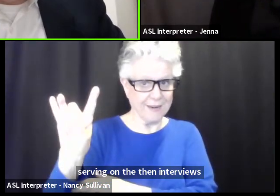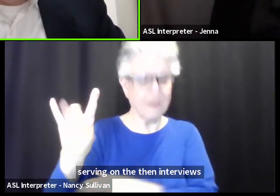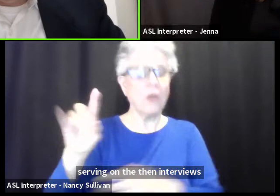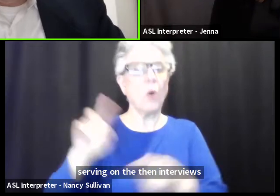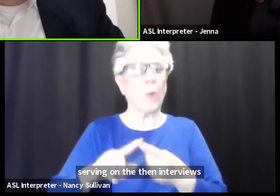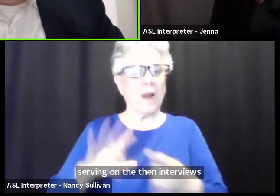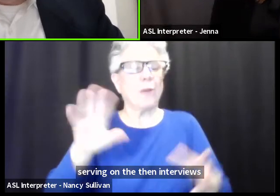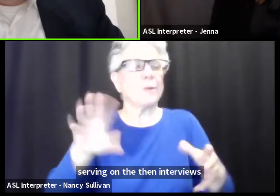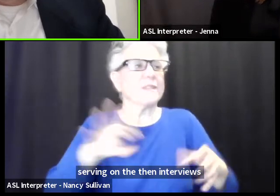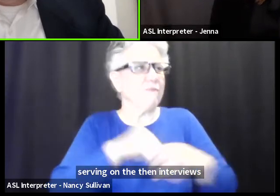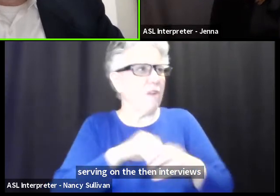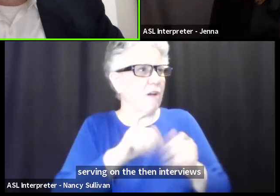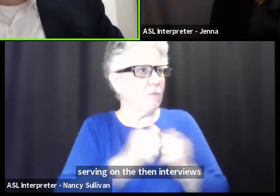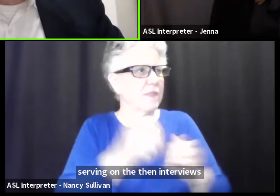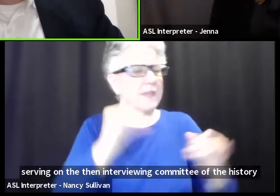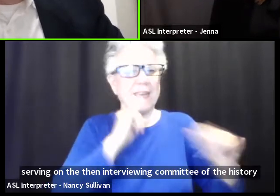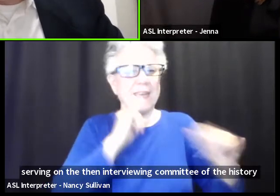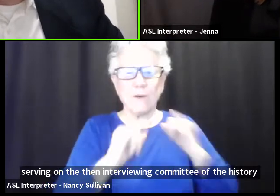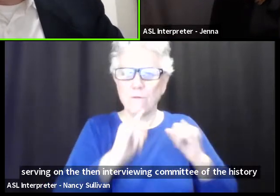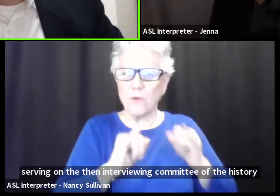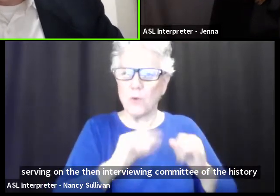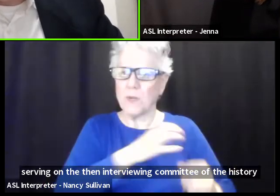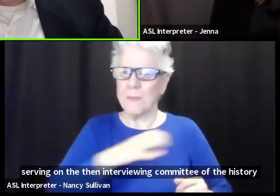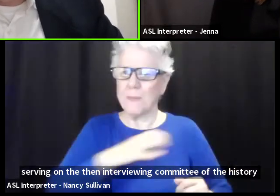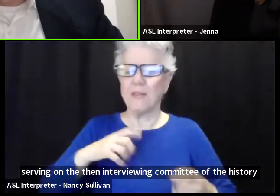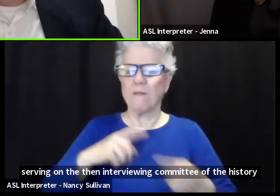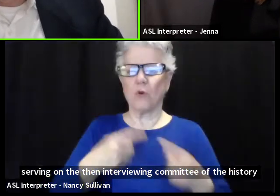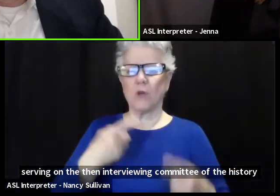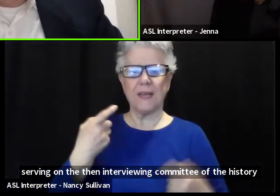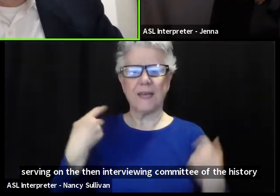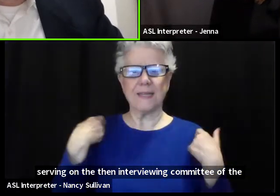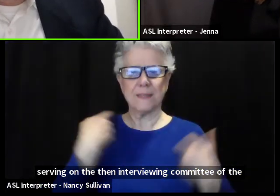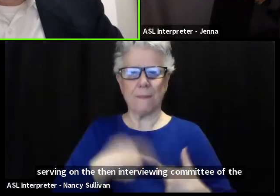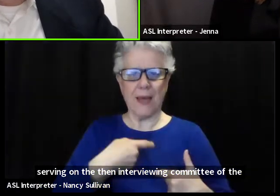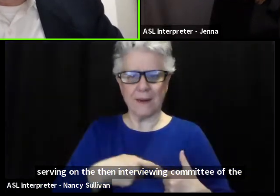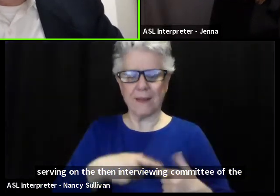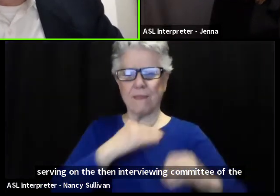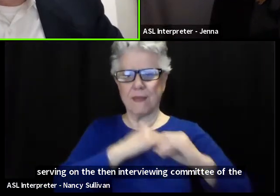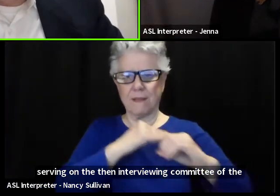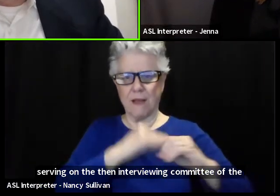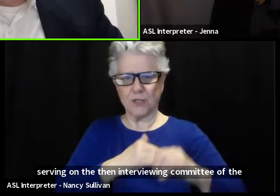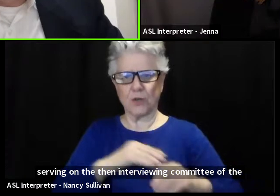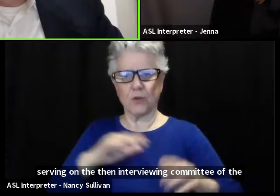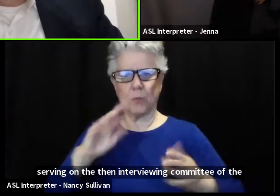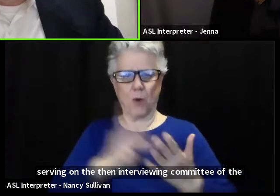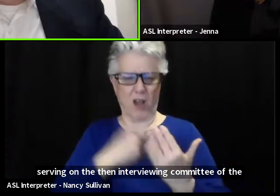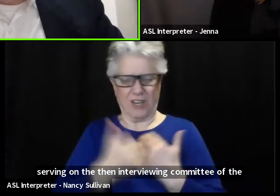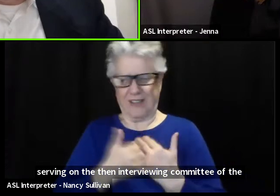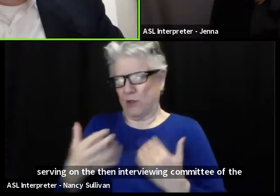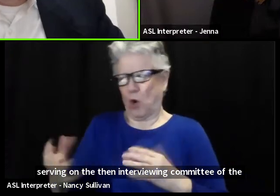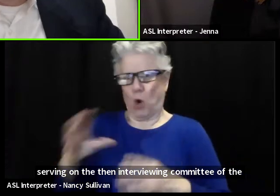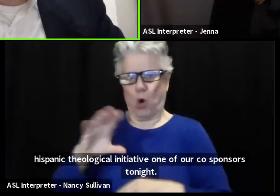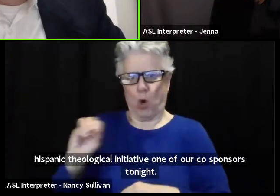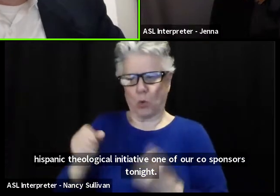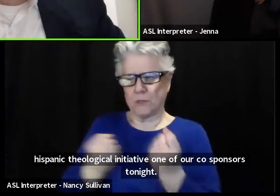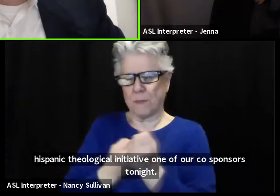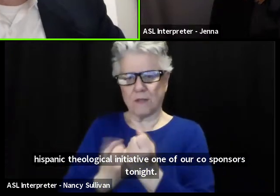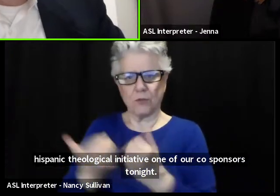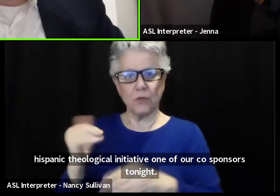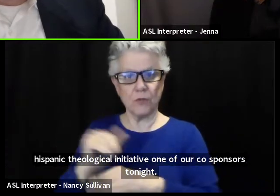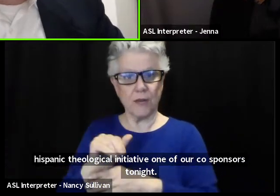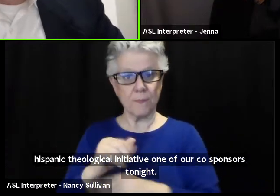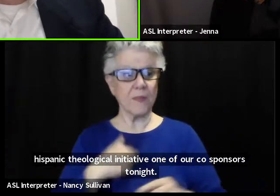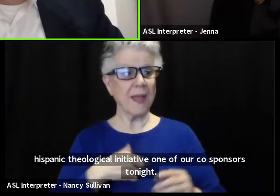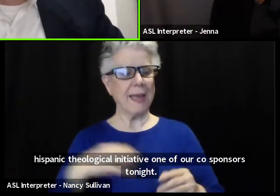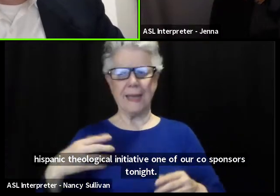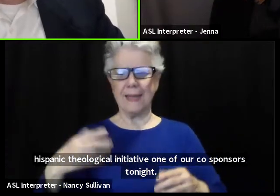interviewing committee of the Hispanic Theological Initiative, one of our co-sponsors tonight. And I read an application